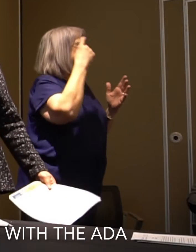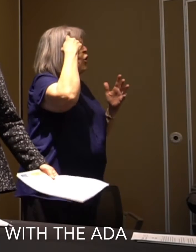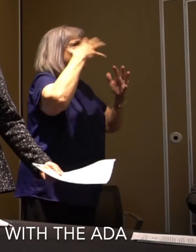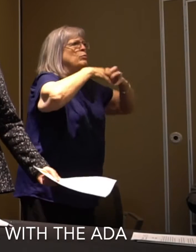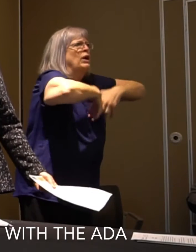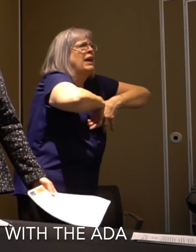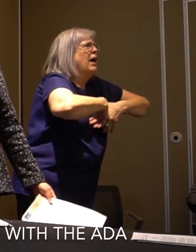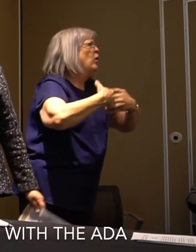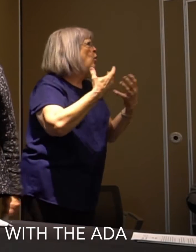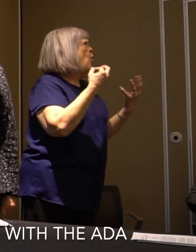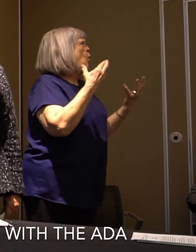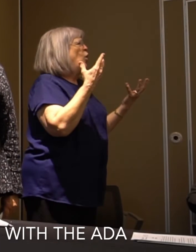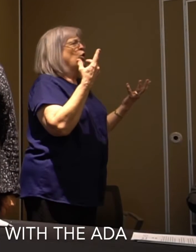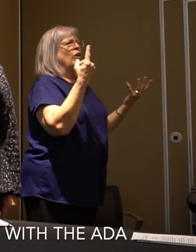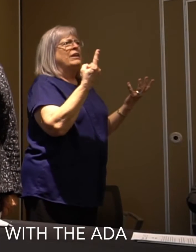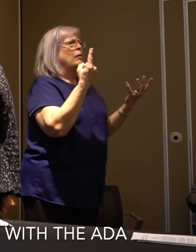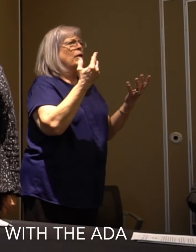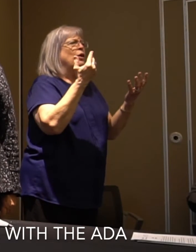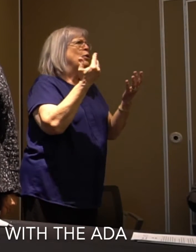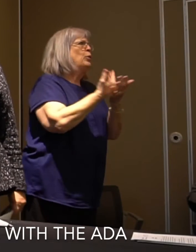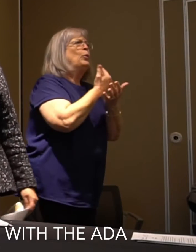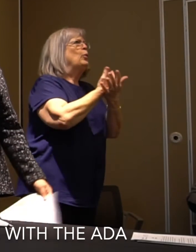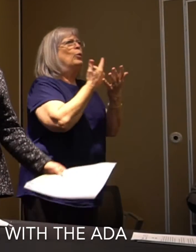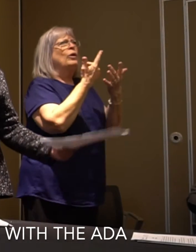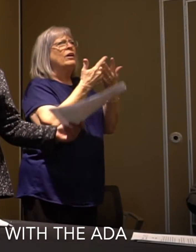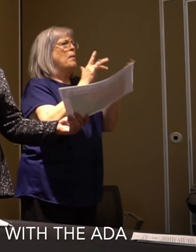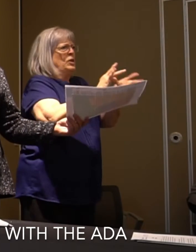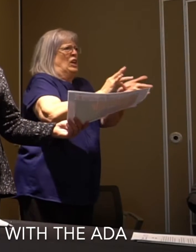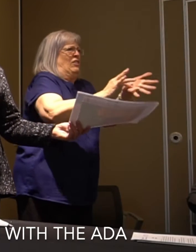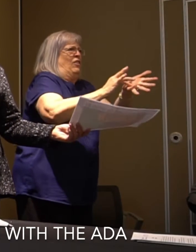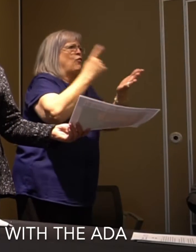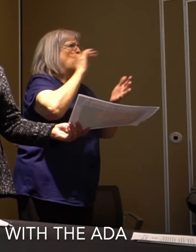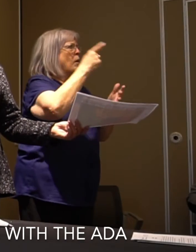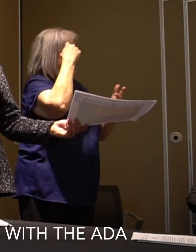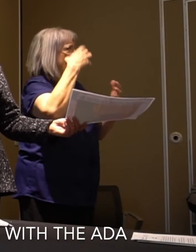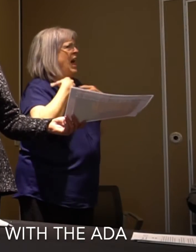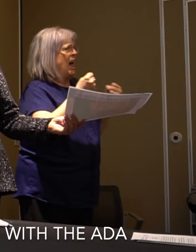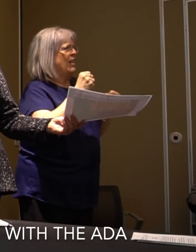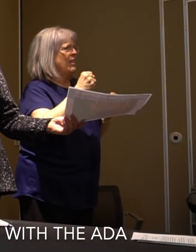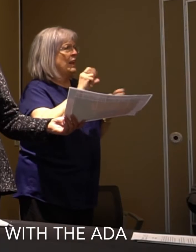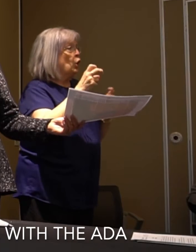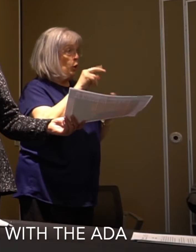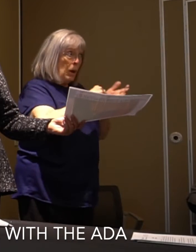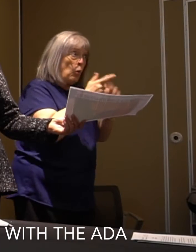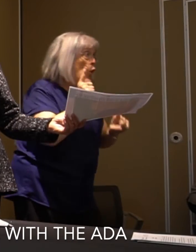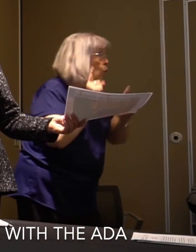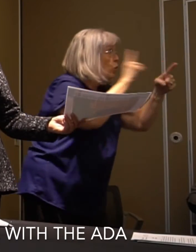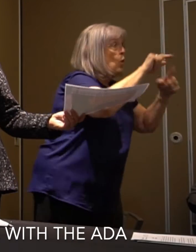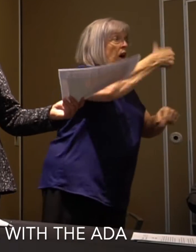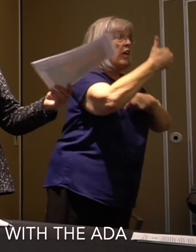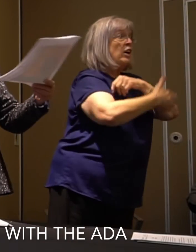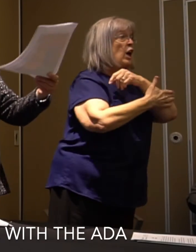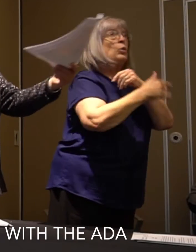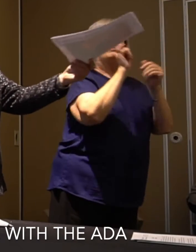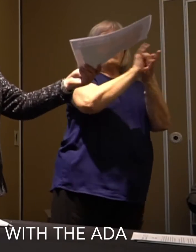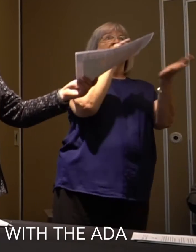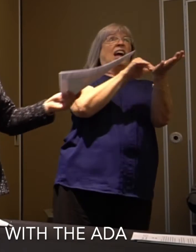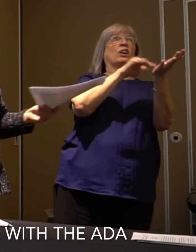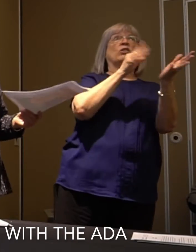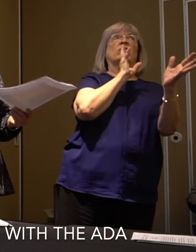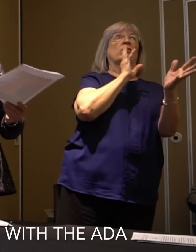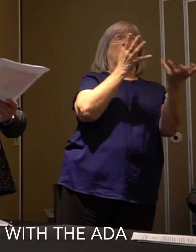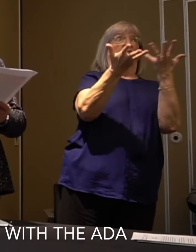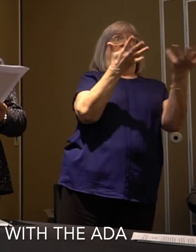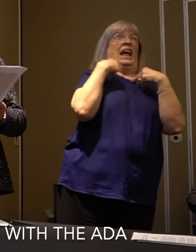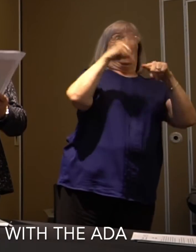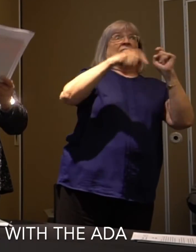know, you needed new drugs for your mental health issue? Would you go in that country to a doctor that you couldn't understand? Well, that's what all of